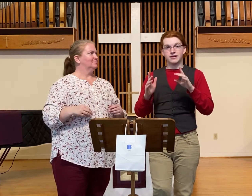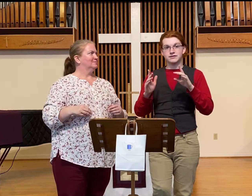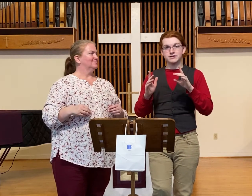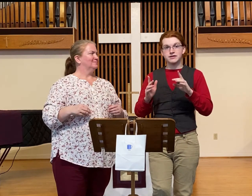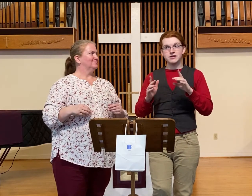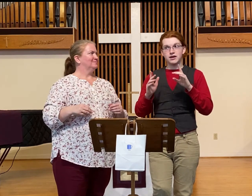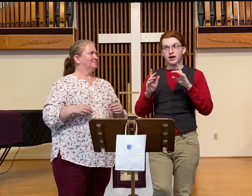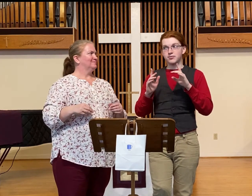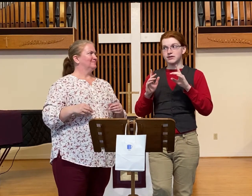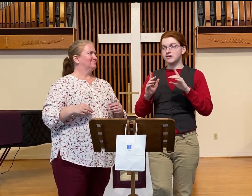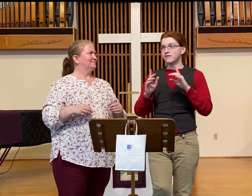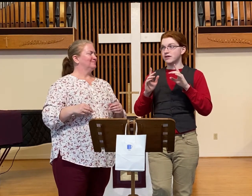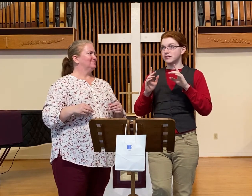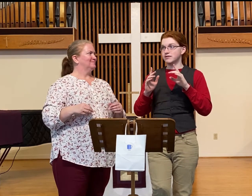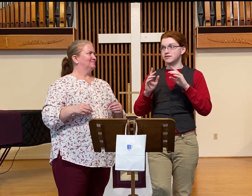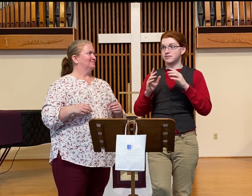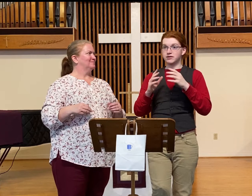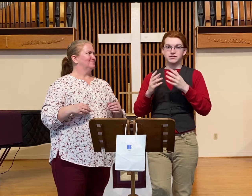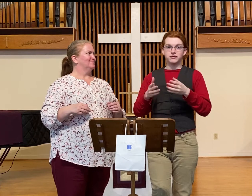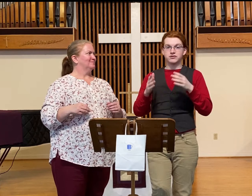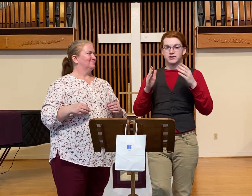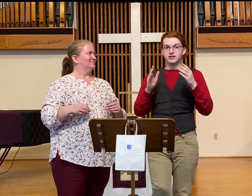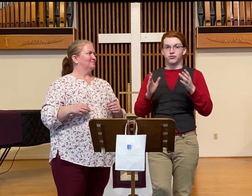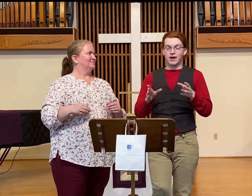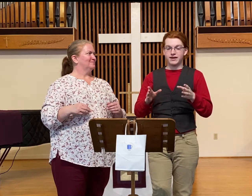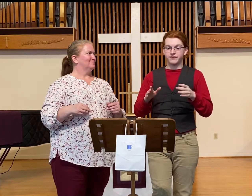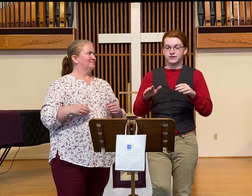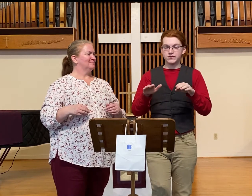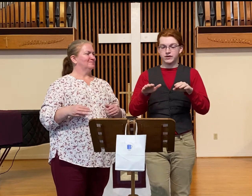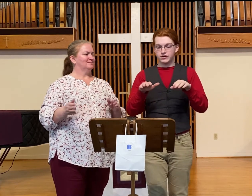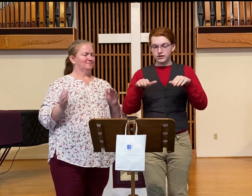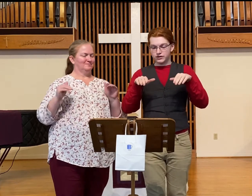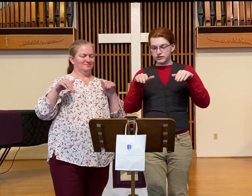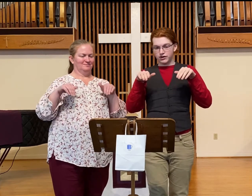C, I believe, is a similar sign to waves. So.